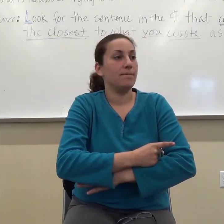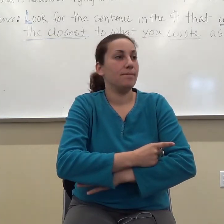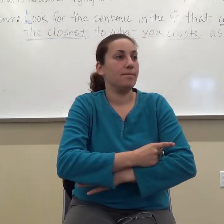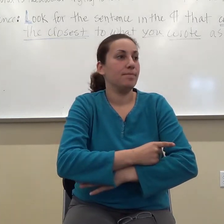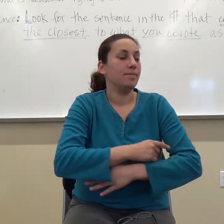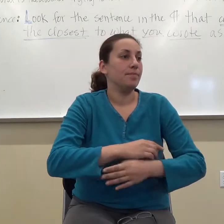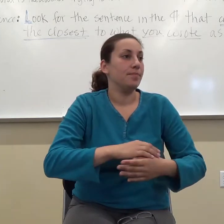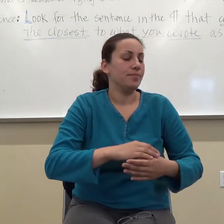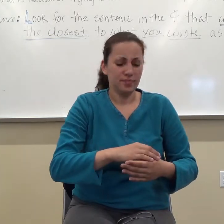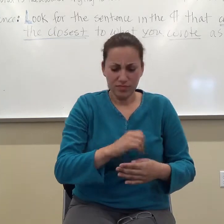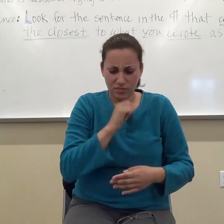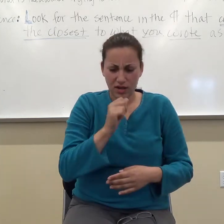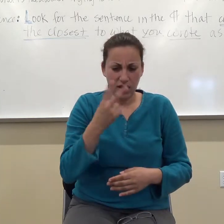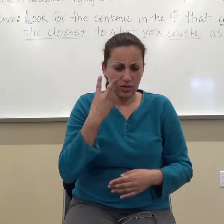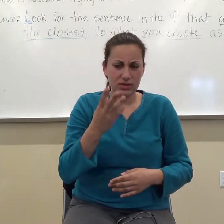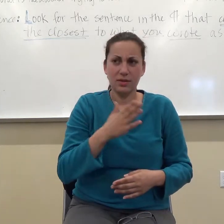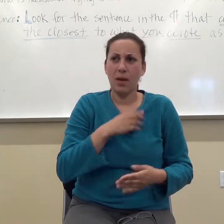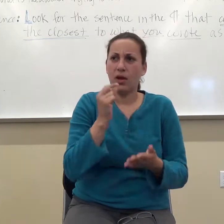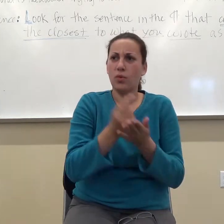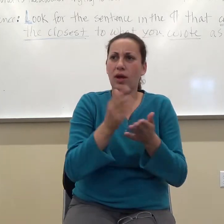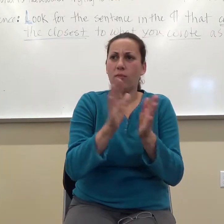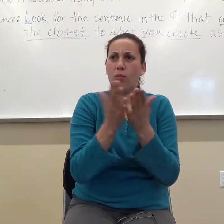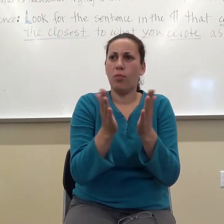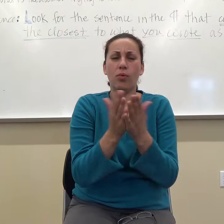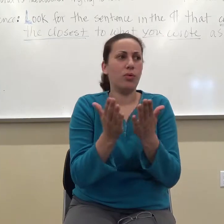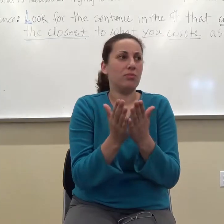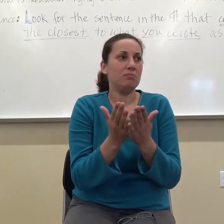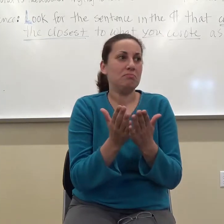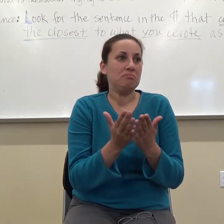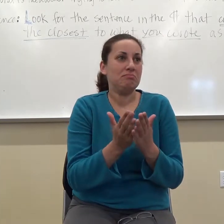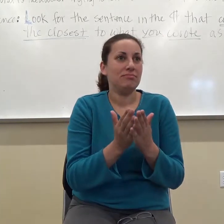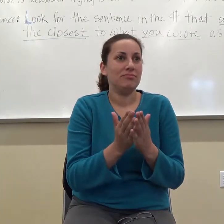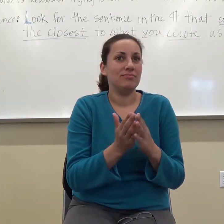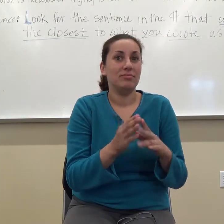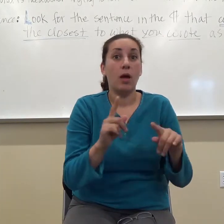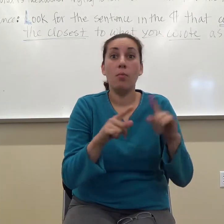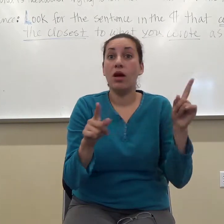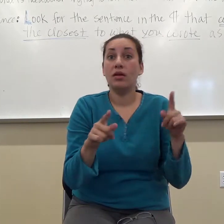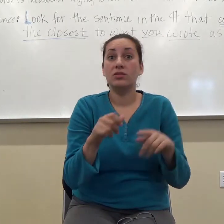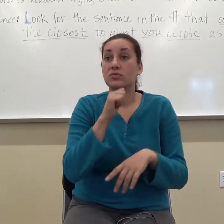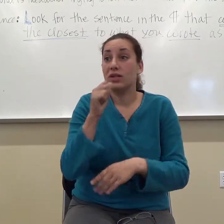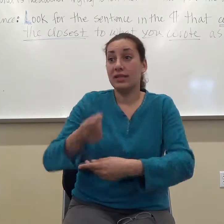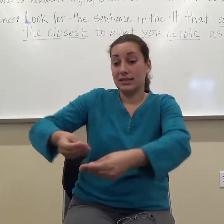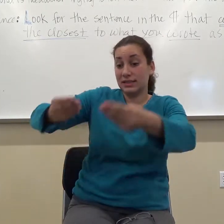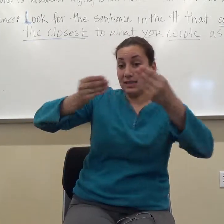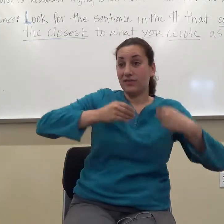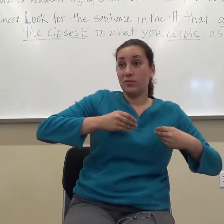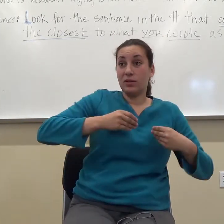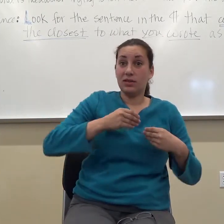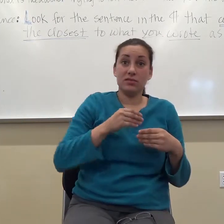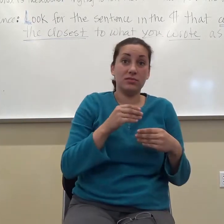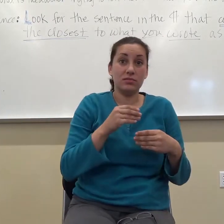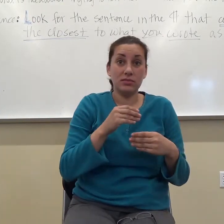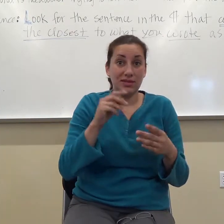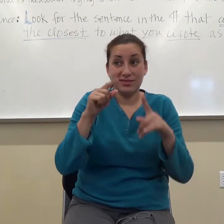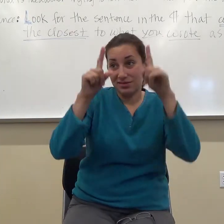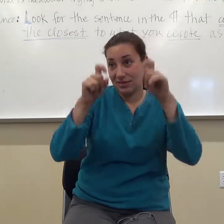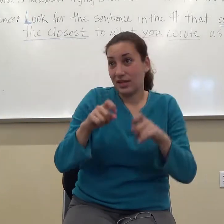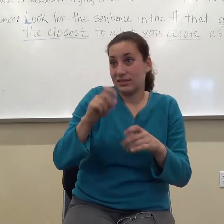I didn't see my grade book. Oh, well. If you haven't turned the midterm, if you're one of those people and you haven't turned the midterm back in, please get